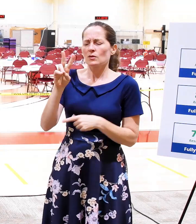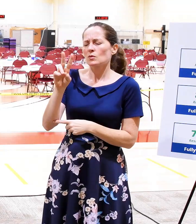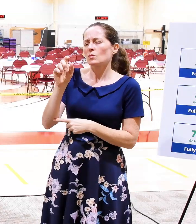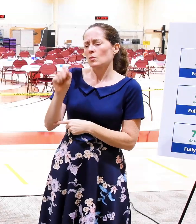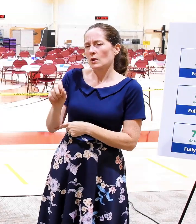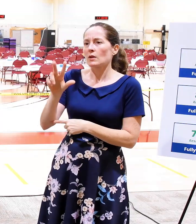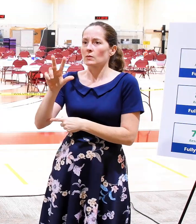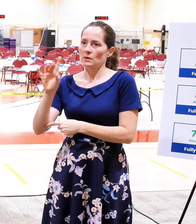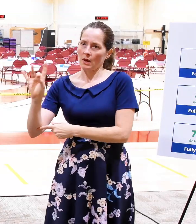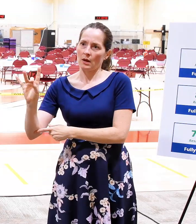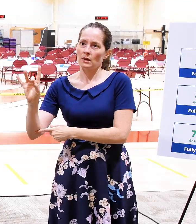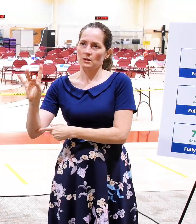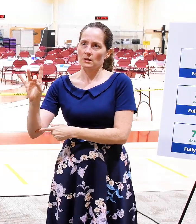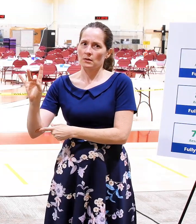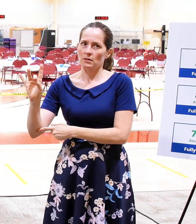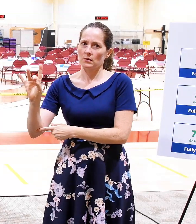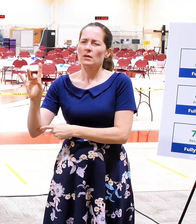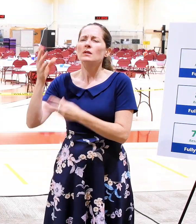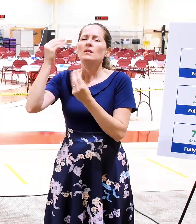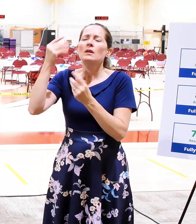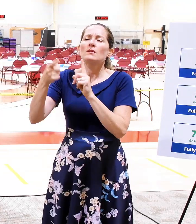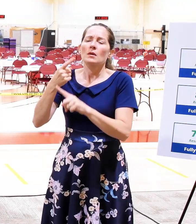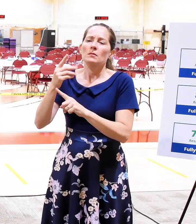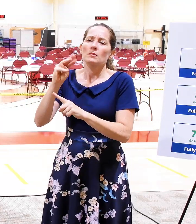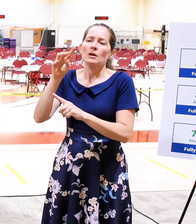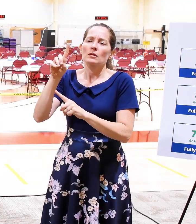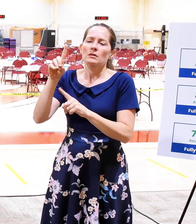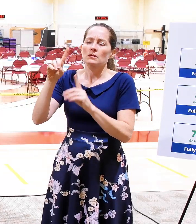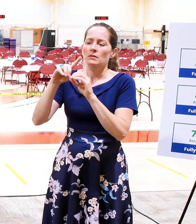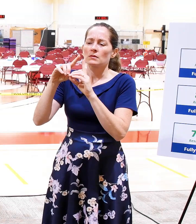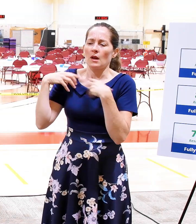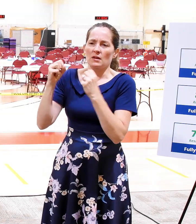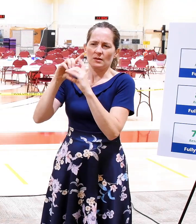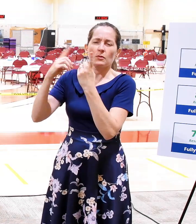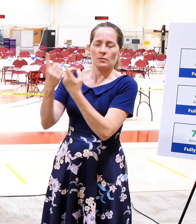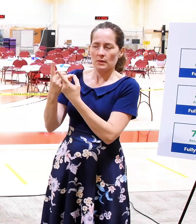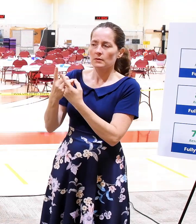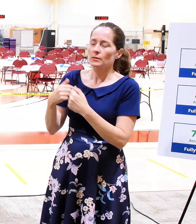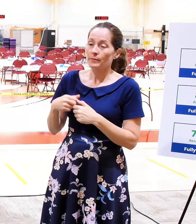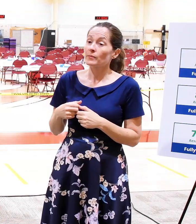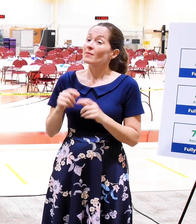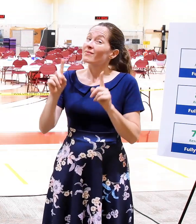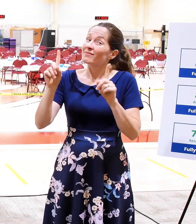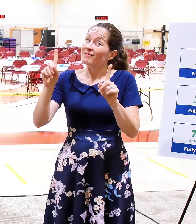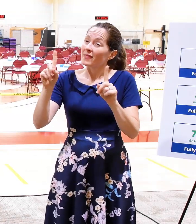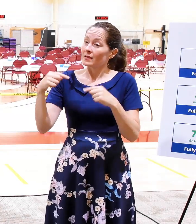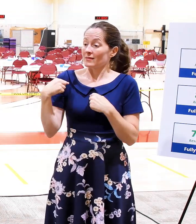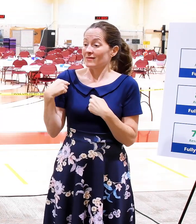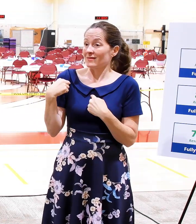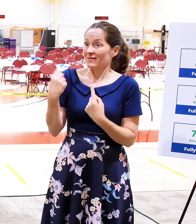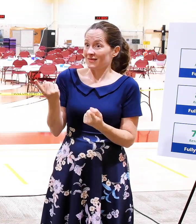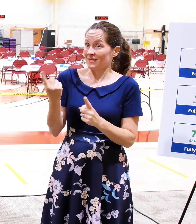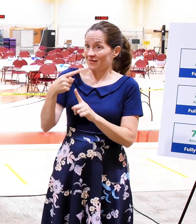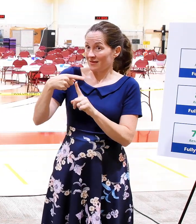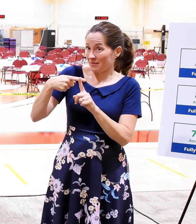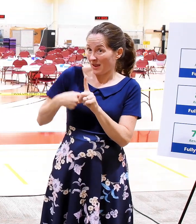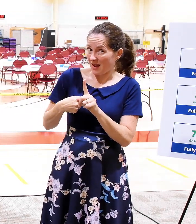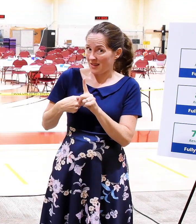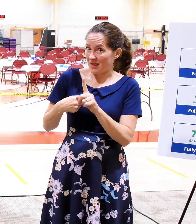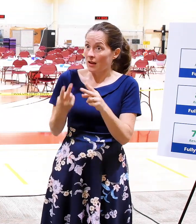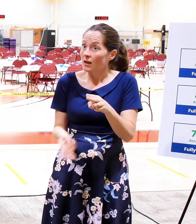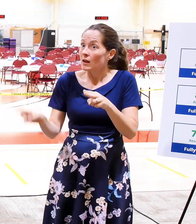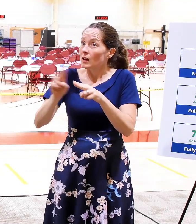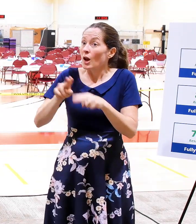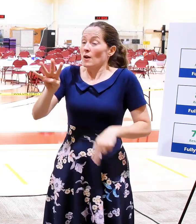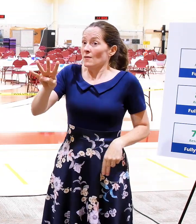the Maryland Department of Health. Over the past month, our positivity rate has increased 400%, and case